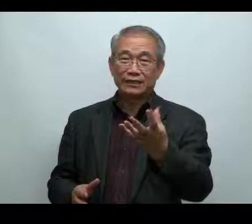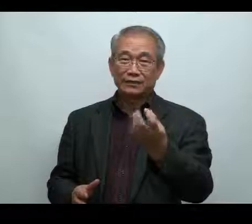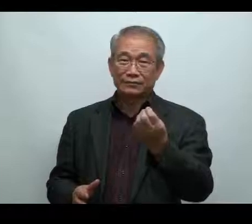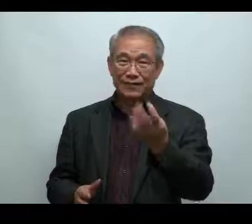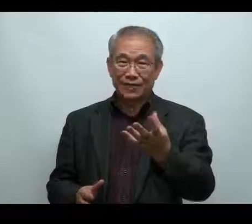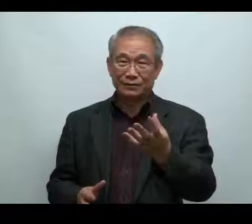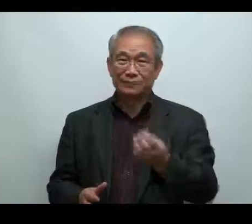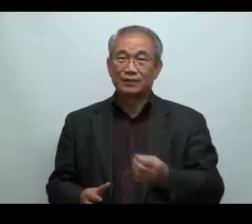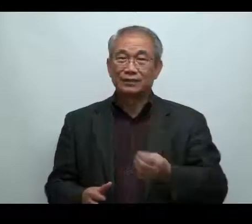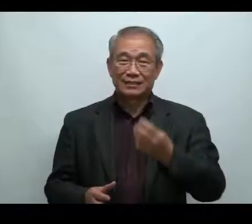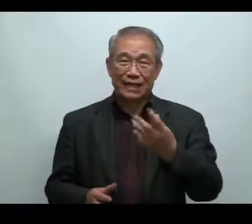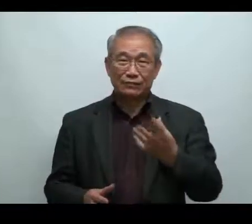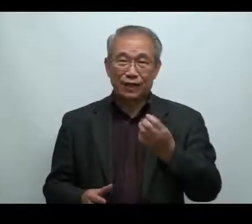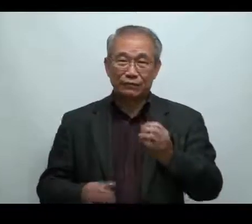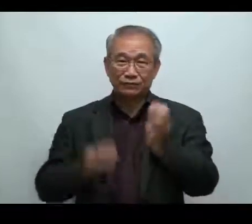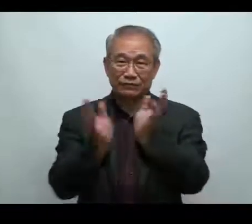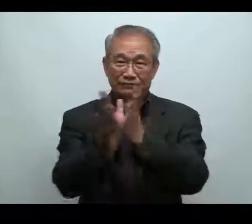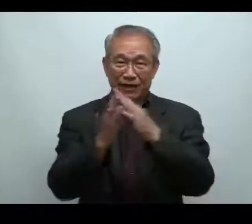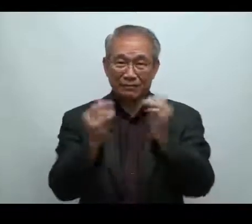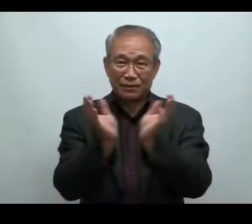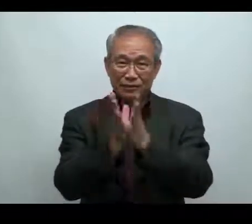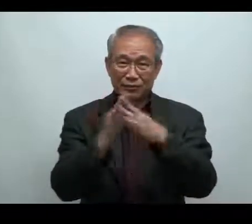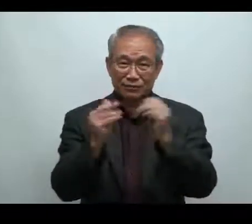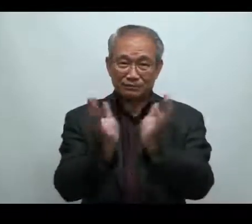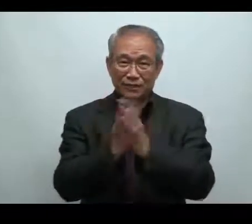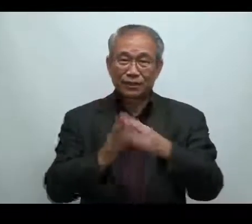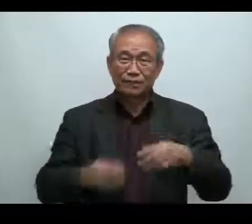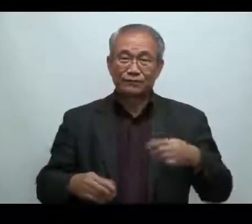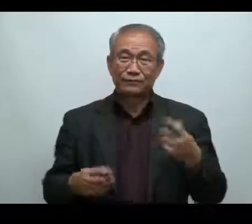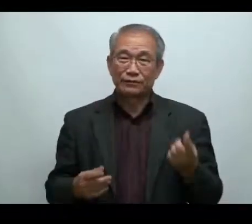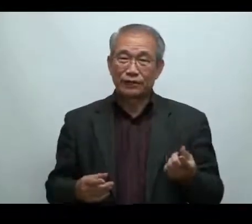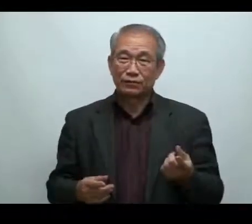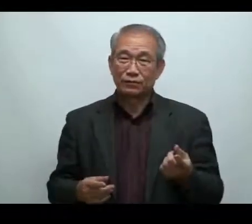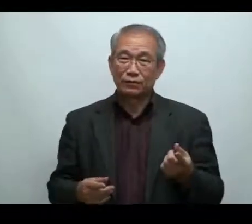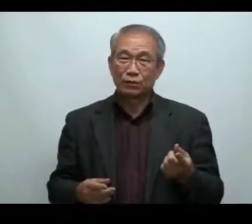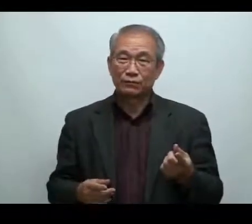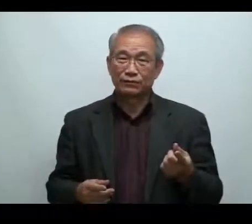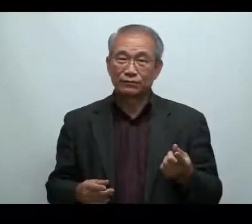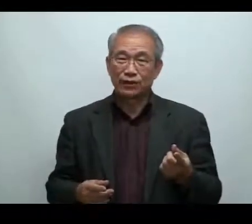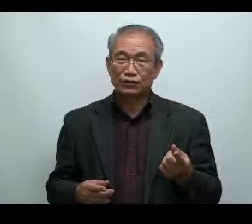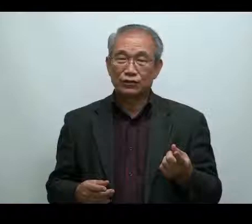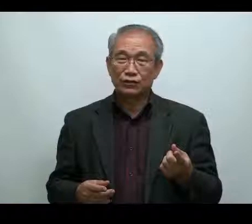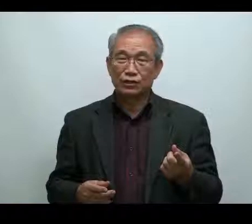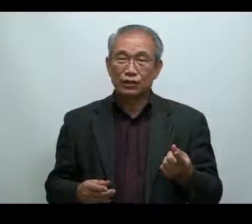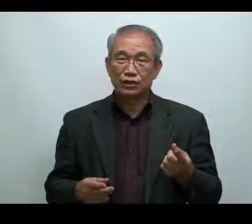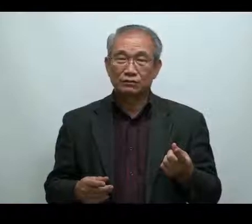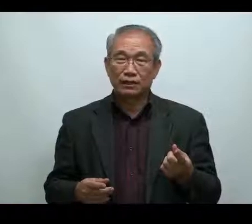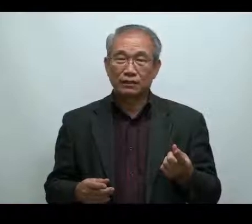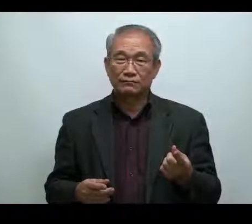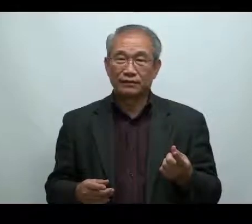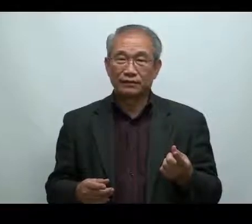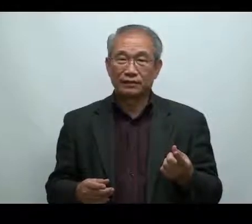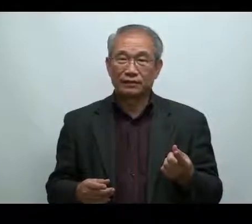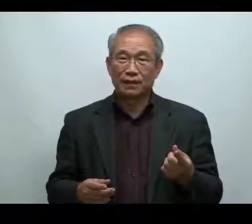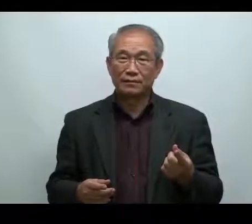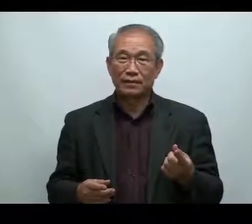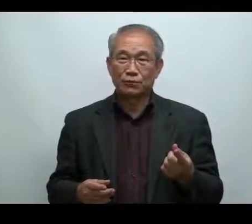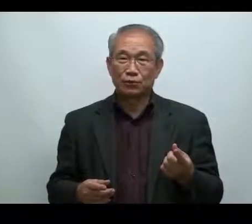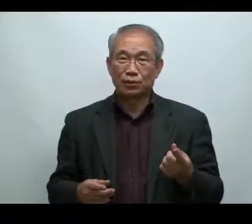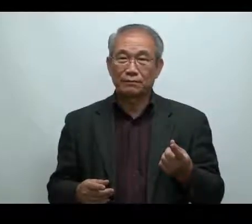of sound. Sound comes from vibration. So phonation, the word phonation is made of a combination word made